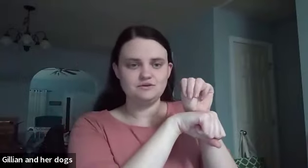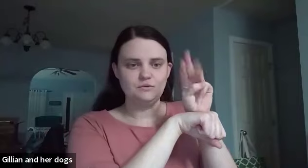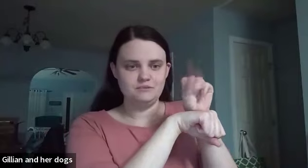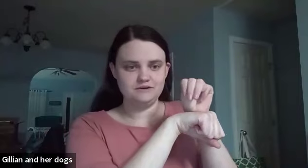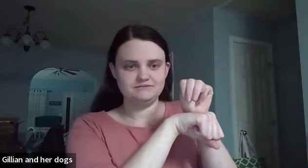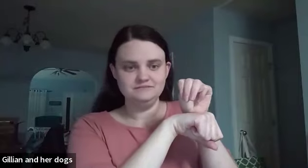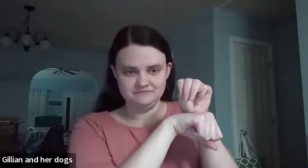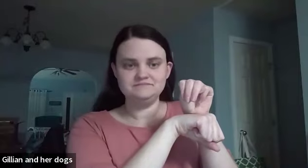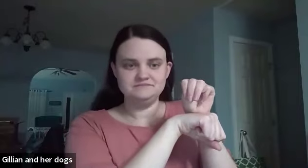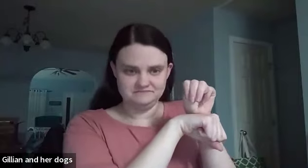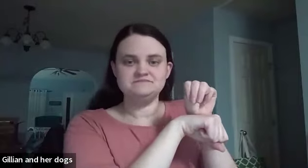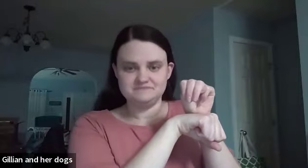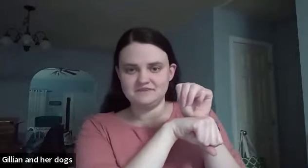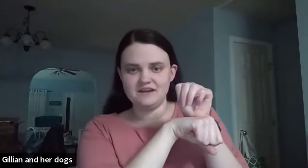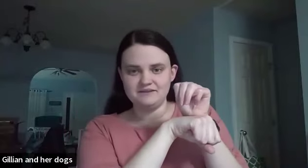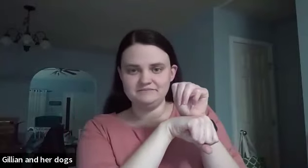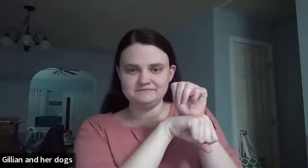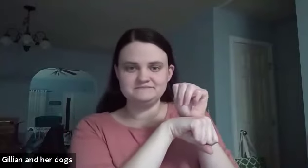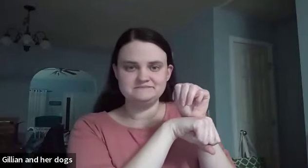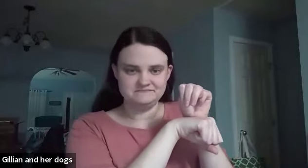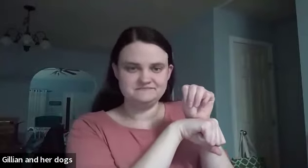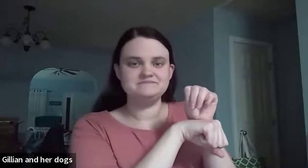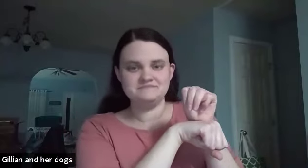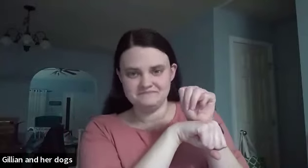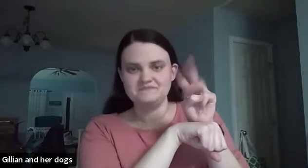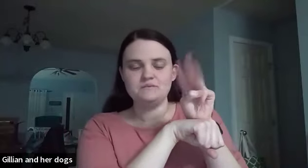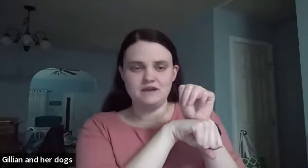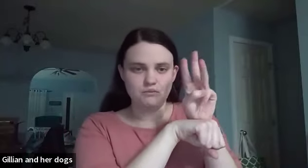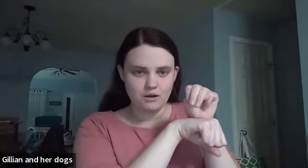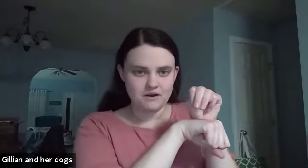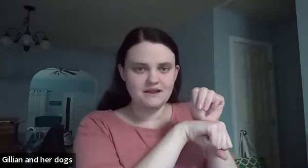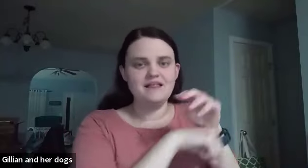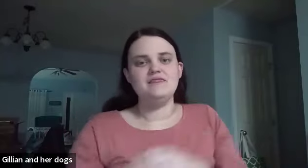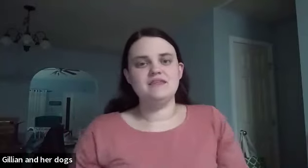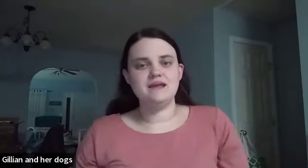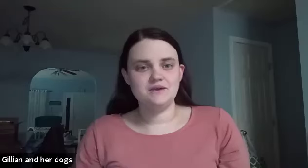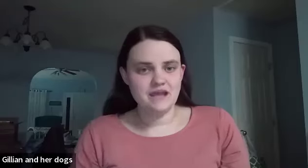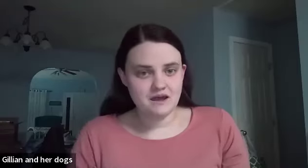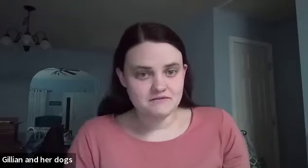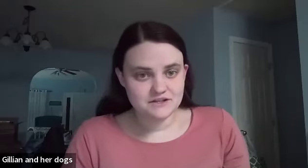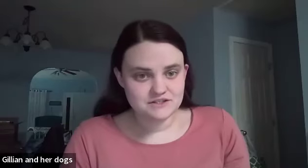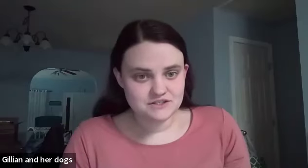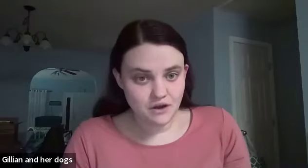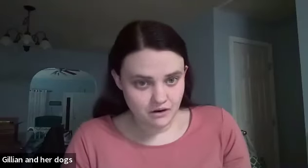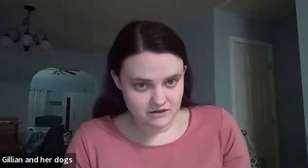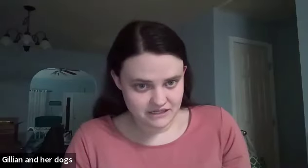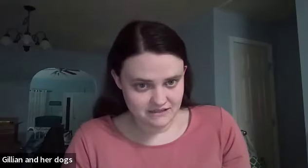So Walmart. Okay. We have Walmart. Then we have